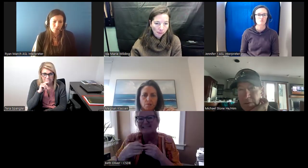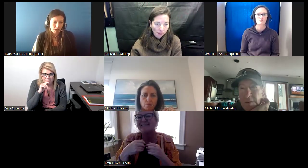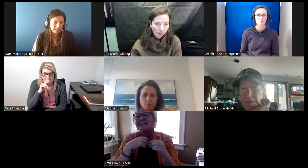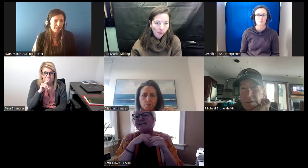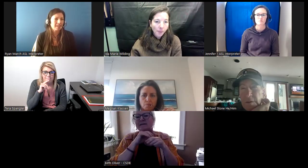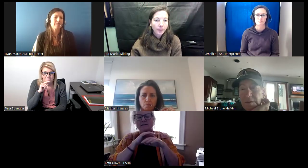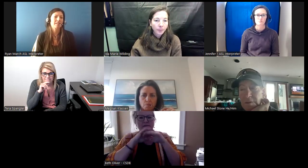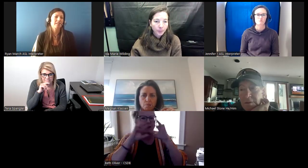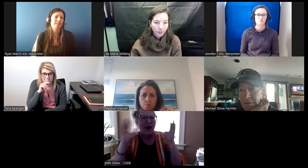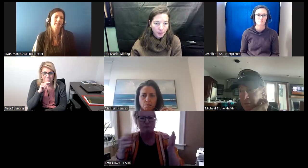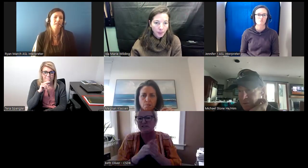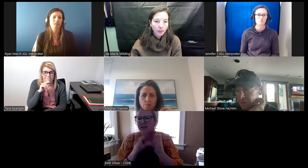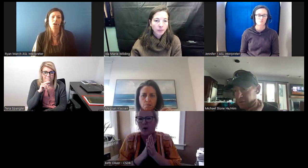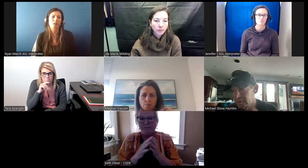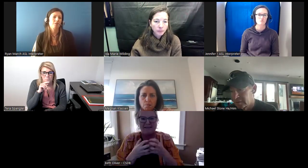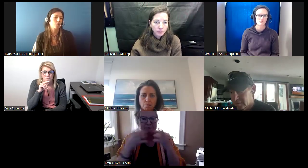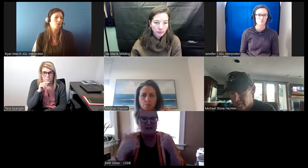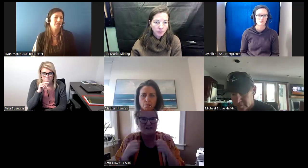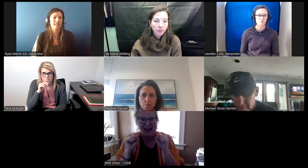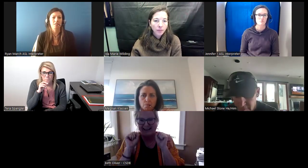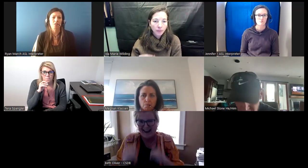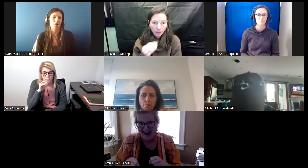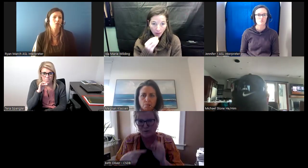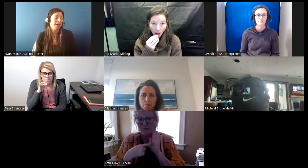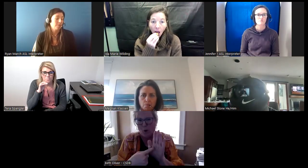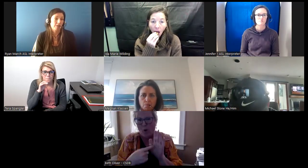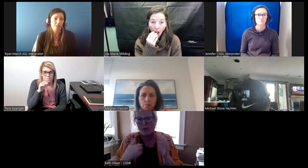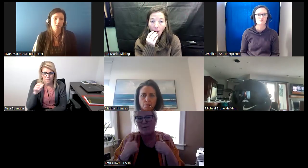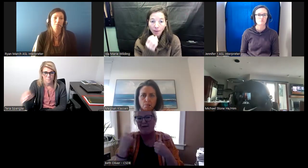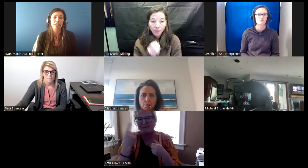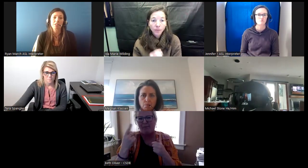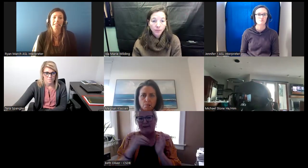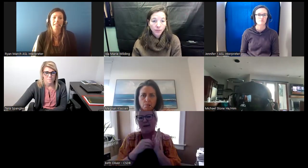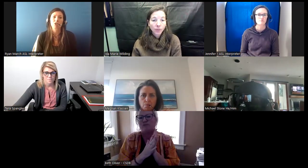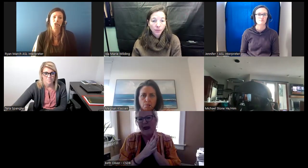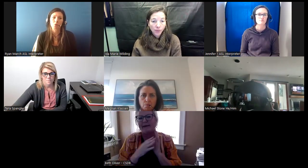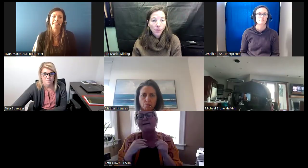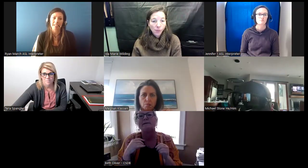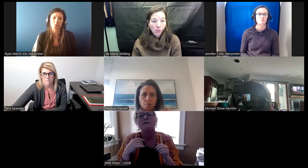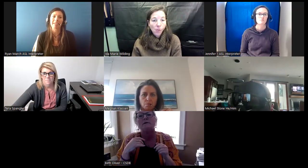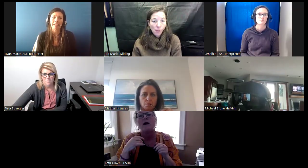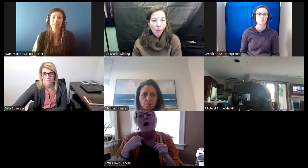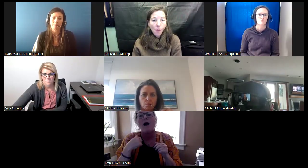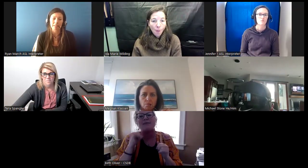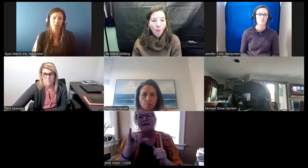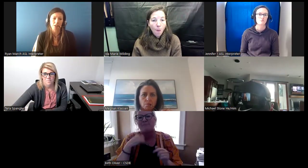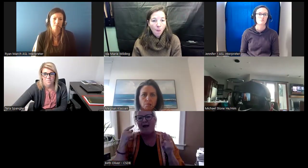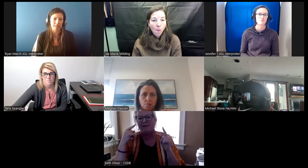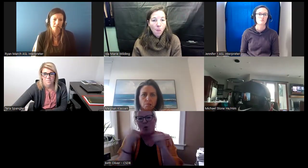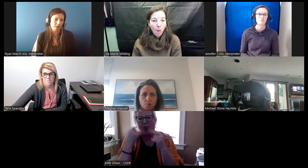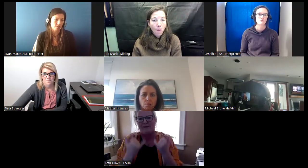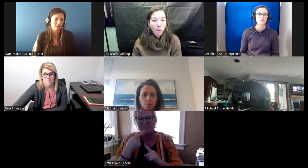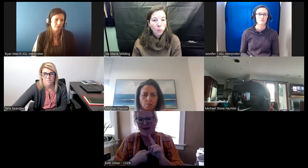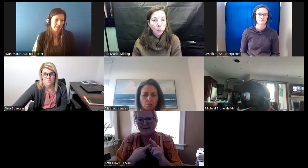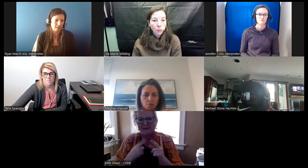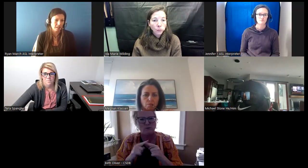procurement process, all of those things. I've been trying to do as much as I can to show that, yes, we have something documented